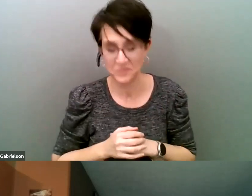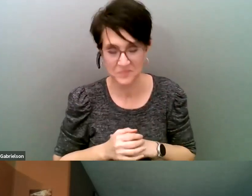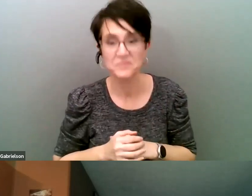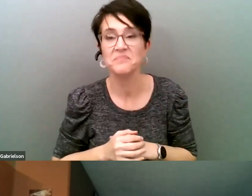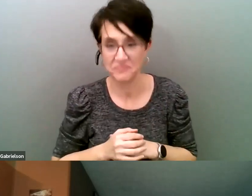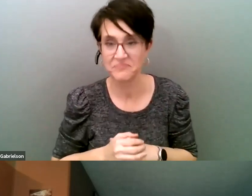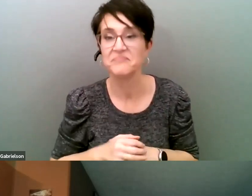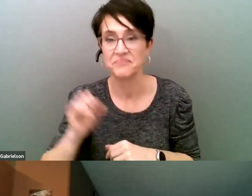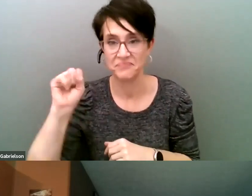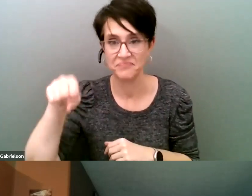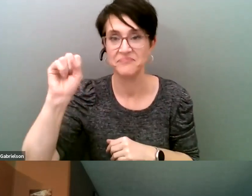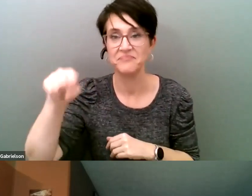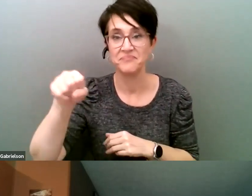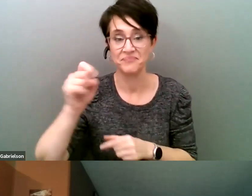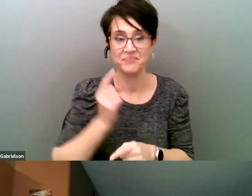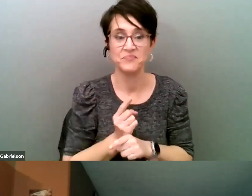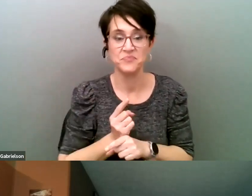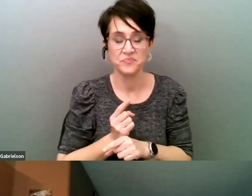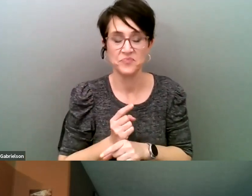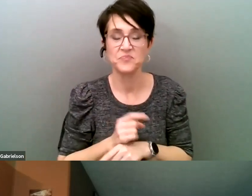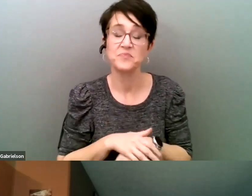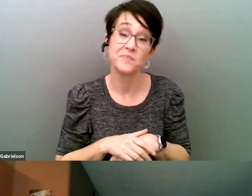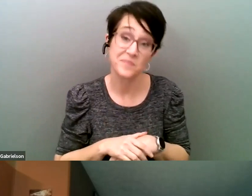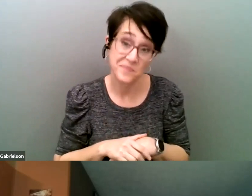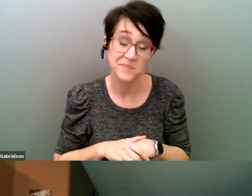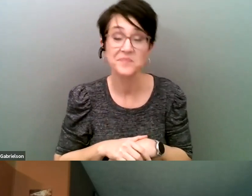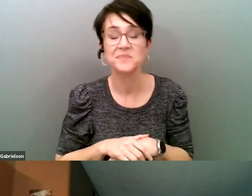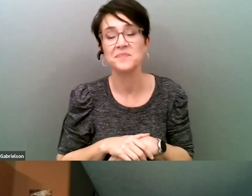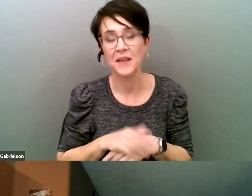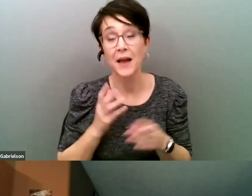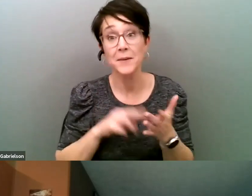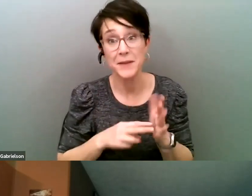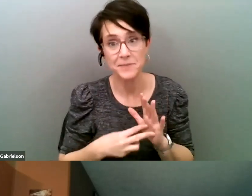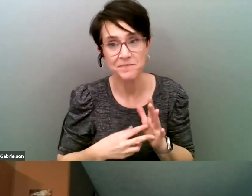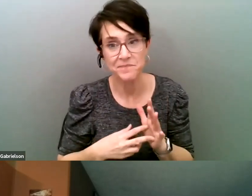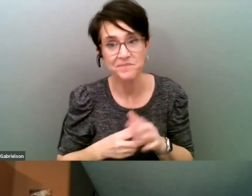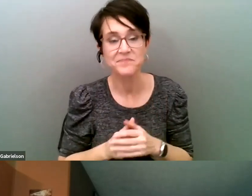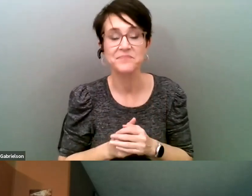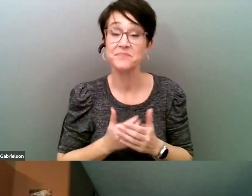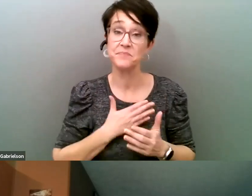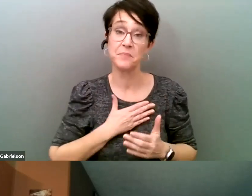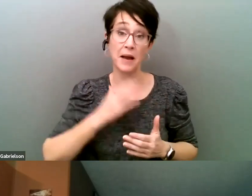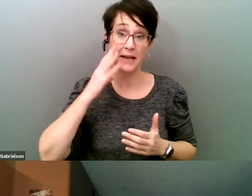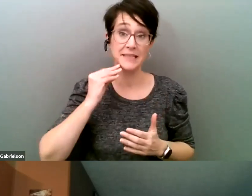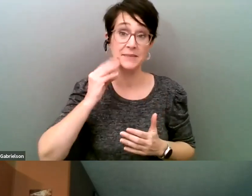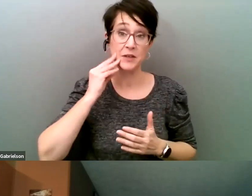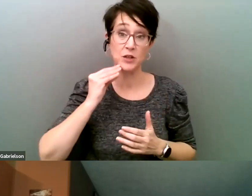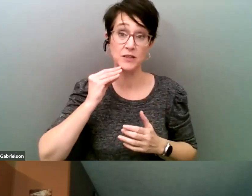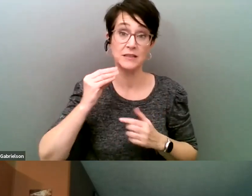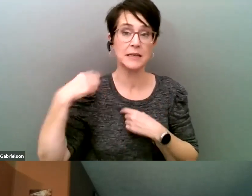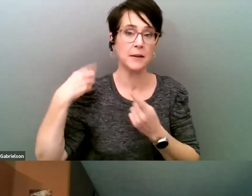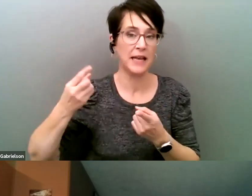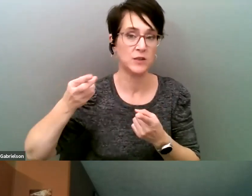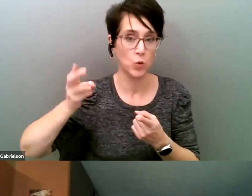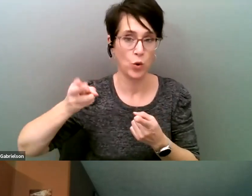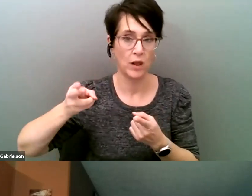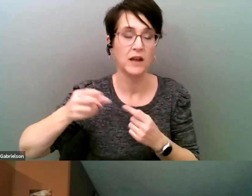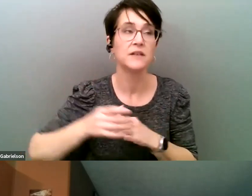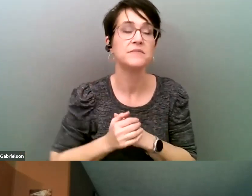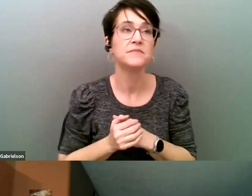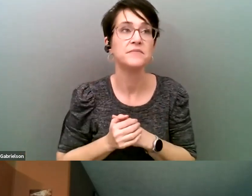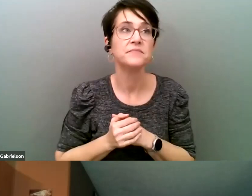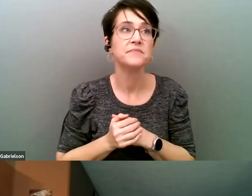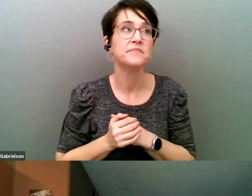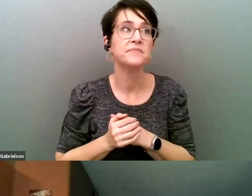Yeah, I mean, you know, my experience, you know, in the past has been there